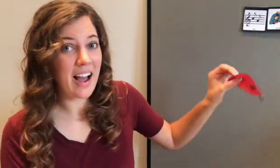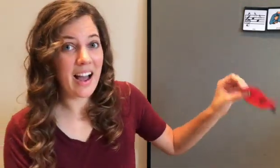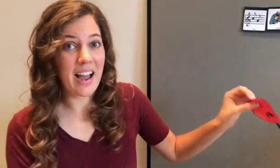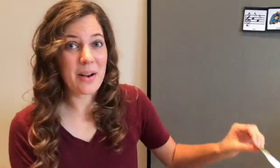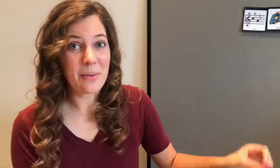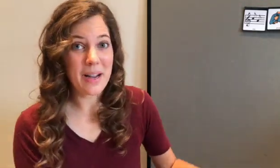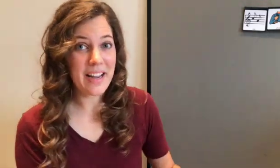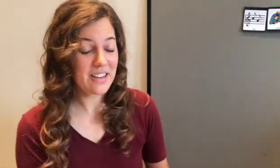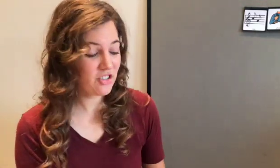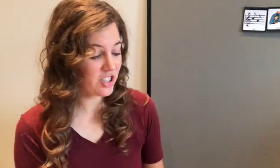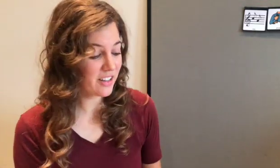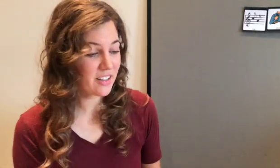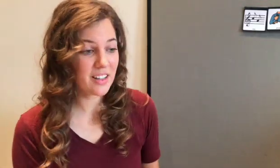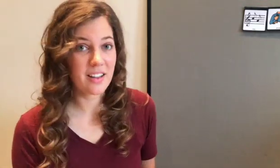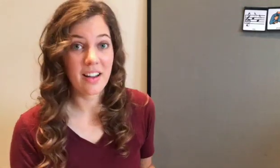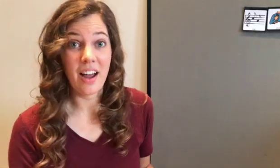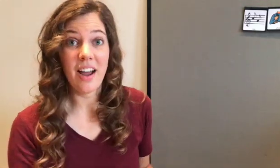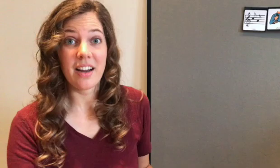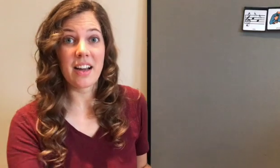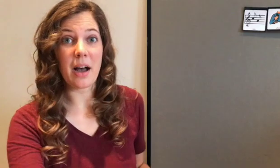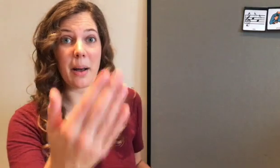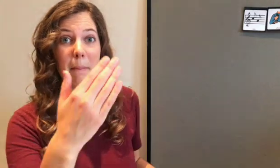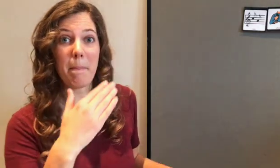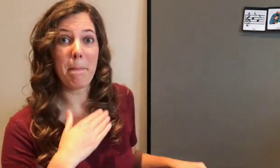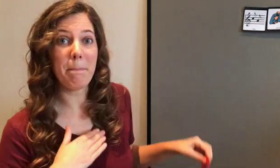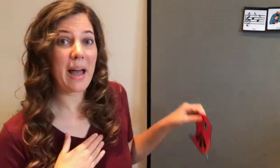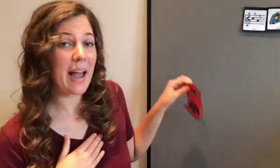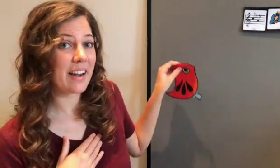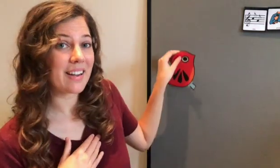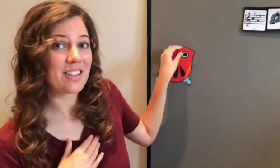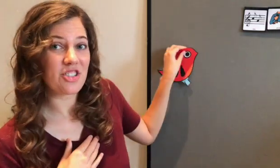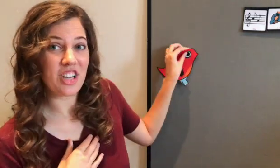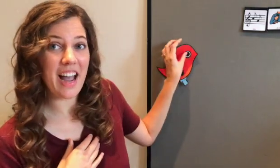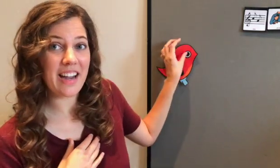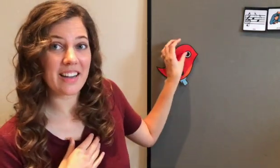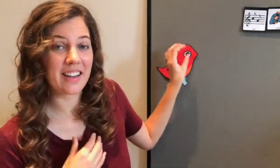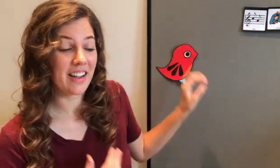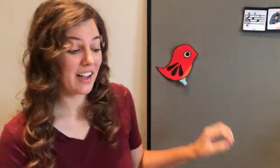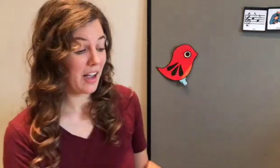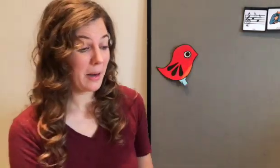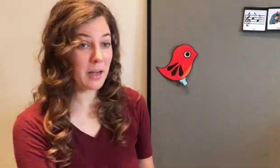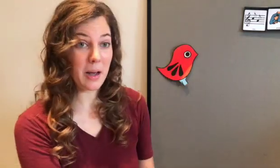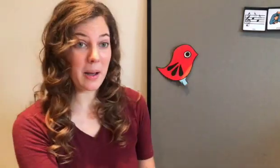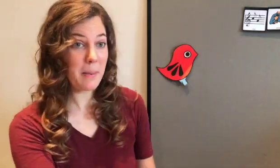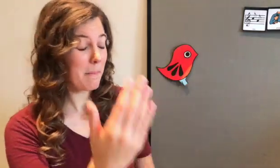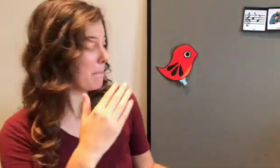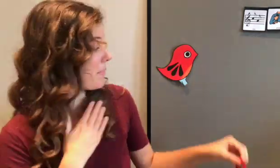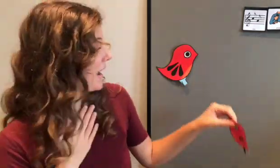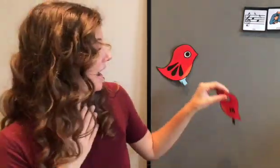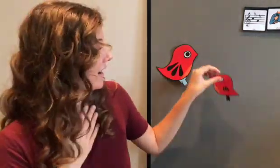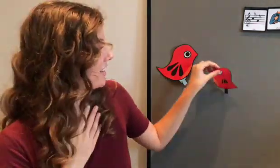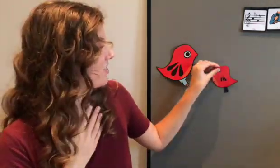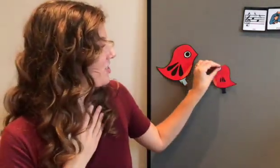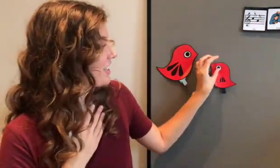Fly away, Jill. Come back, Jack. Come back,